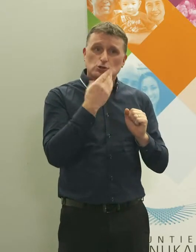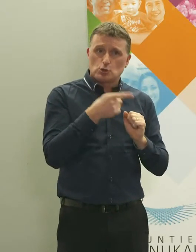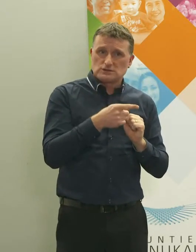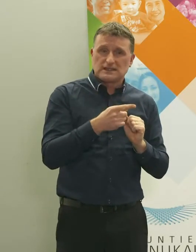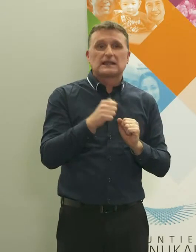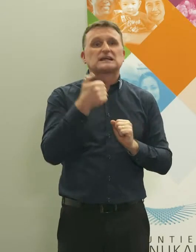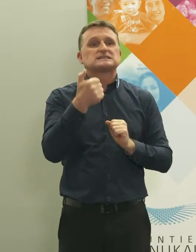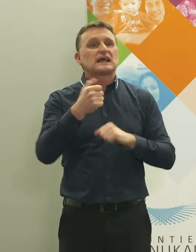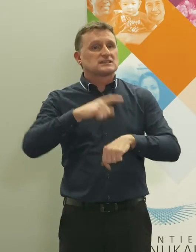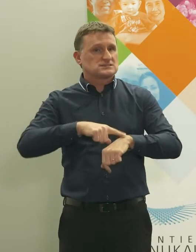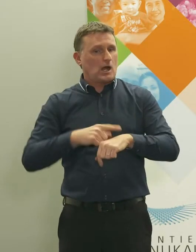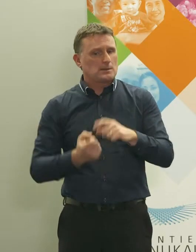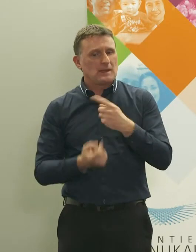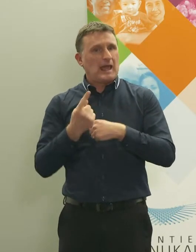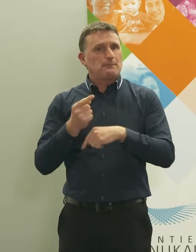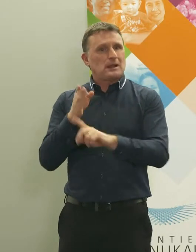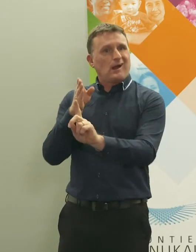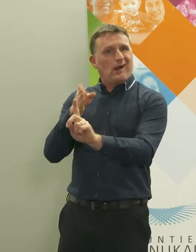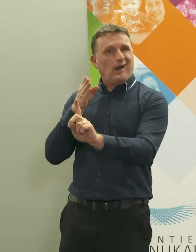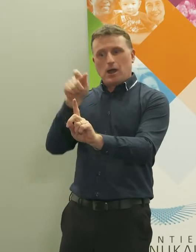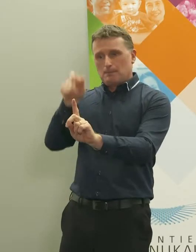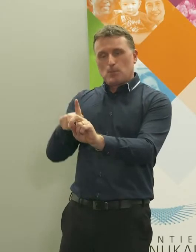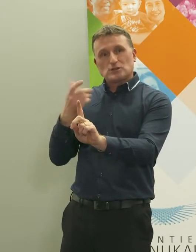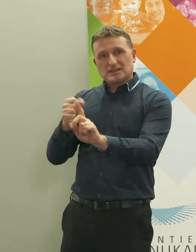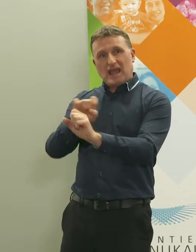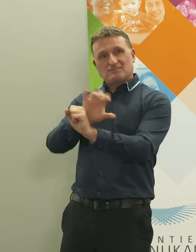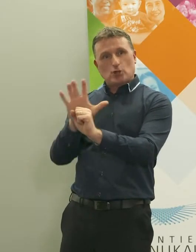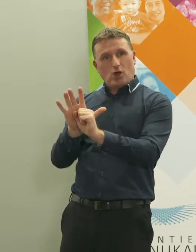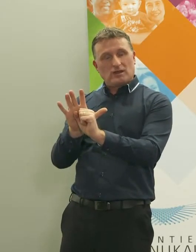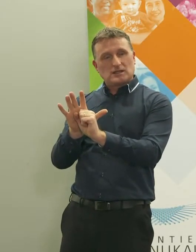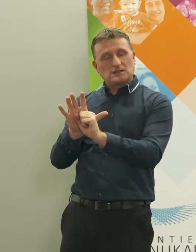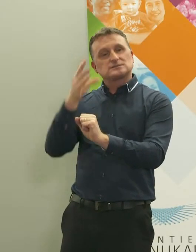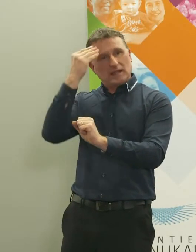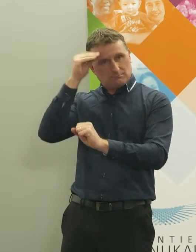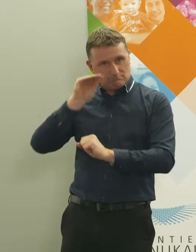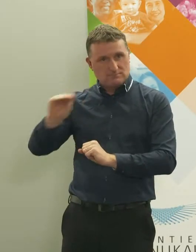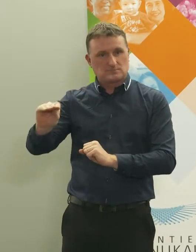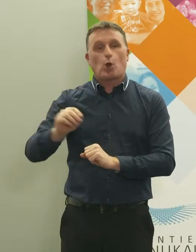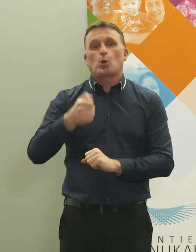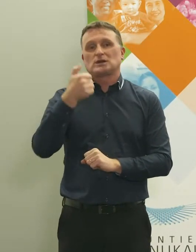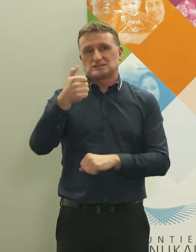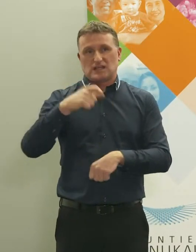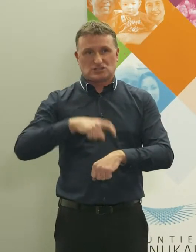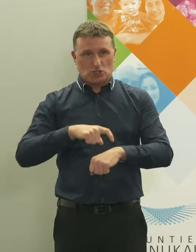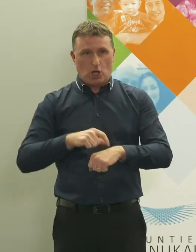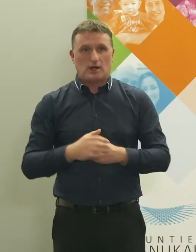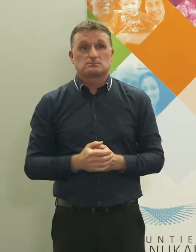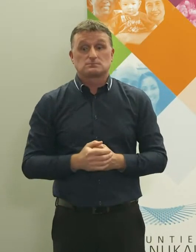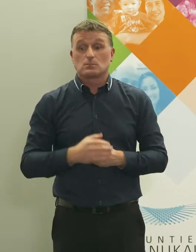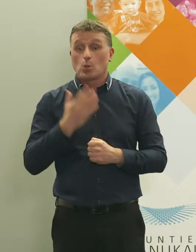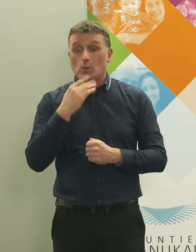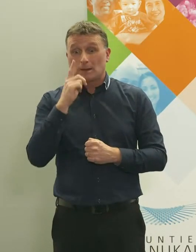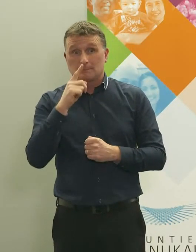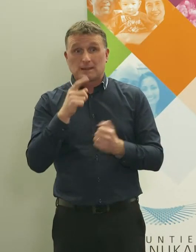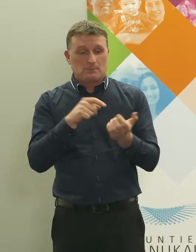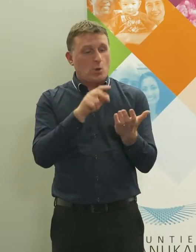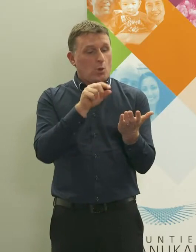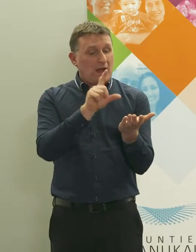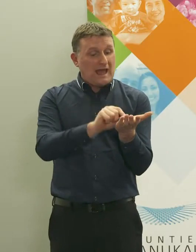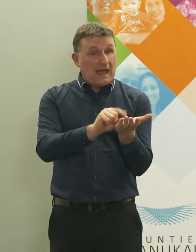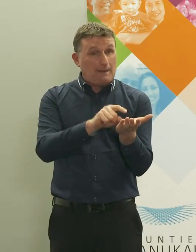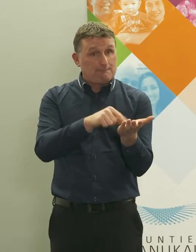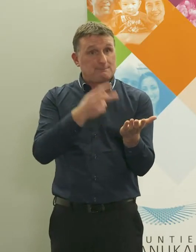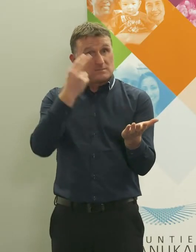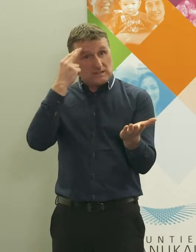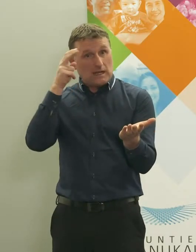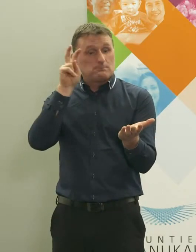COVID Tracer app so far in their efforts. The contact details that people give us when signing up for the app are